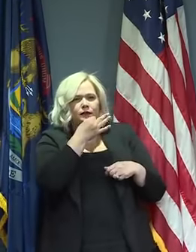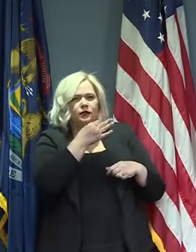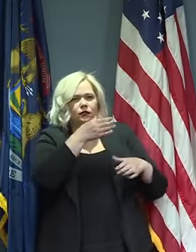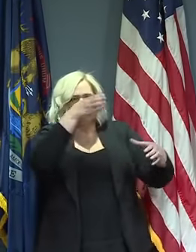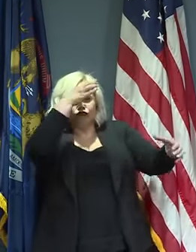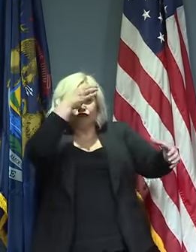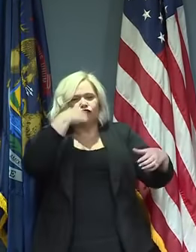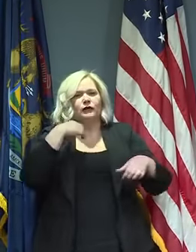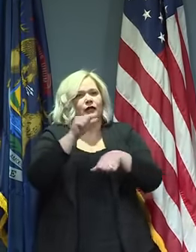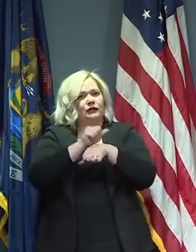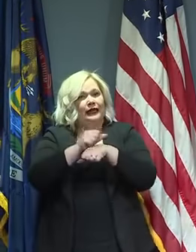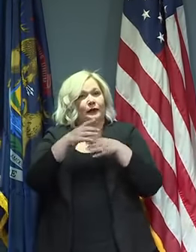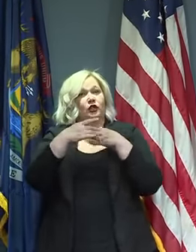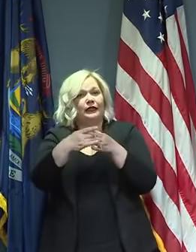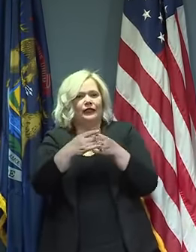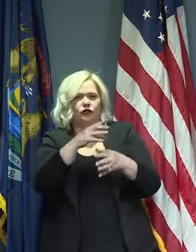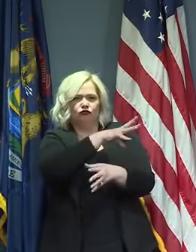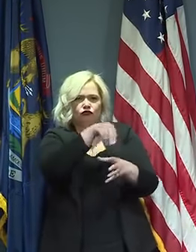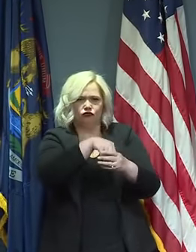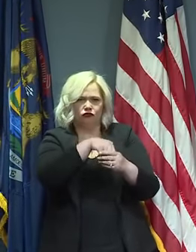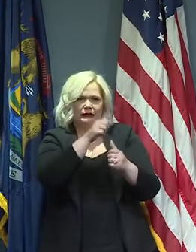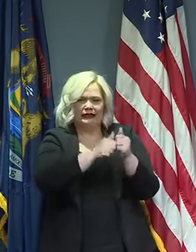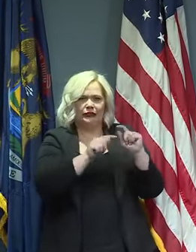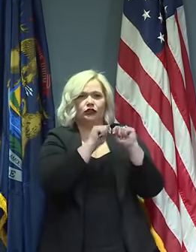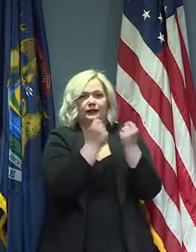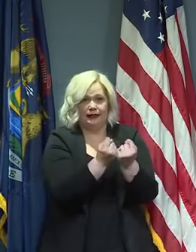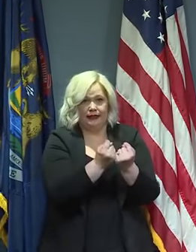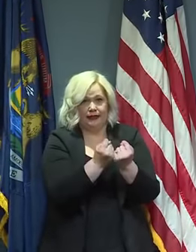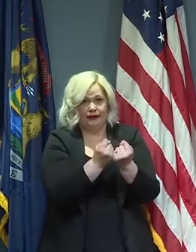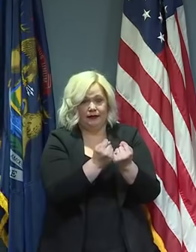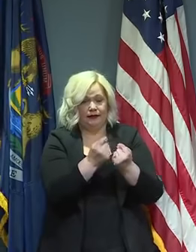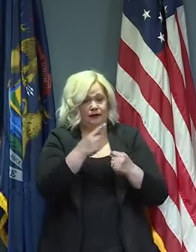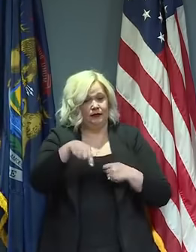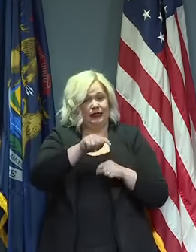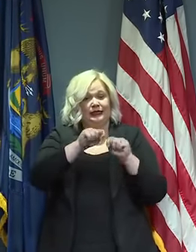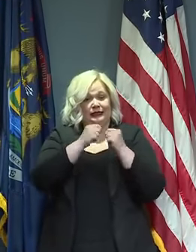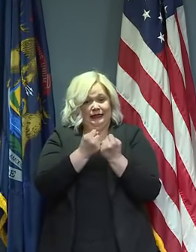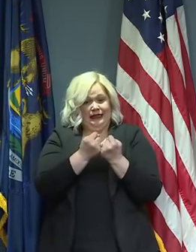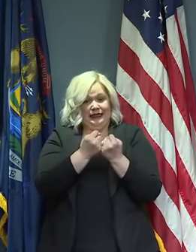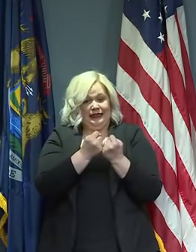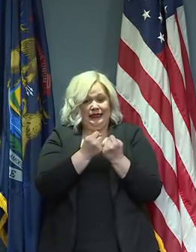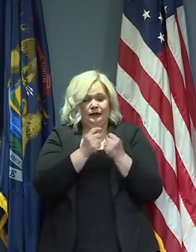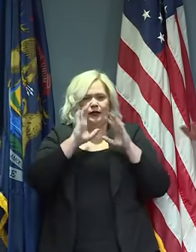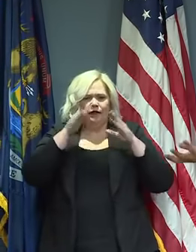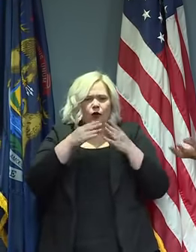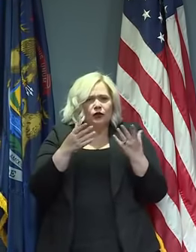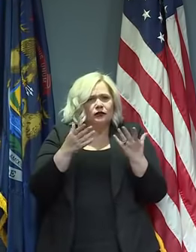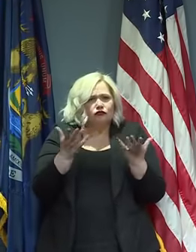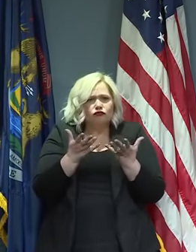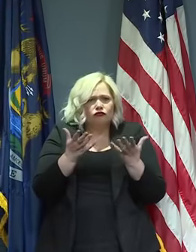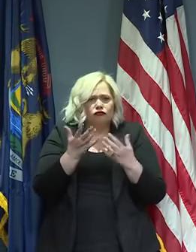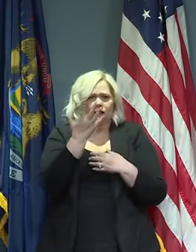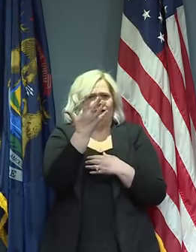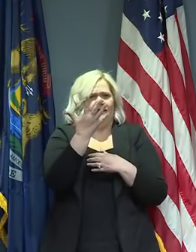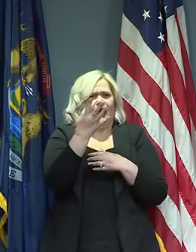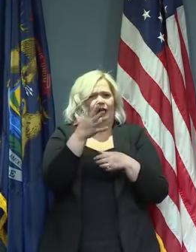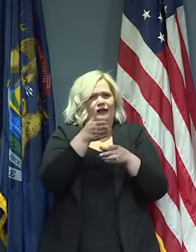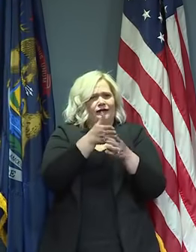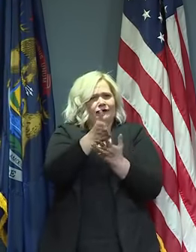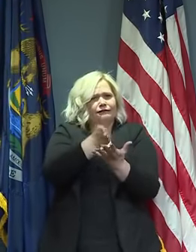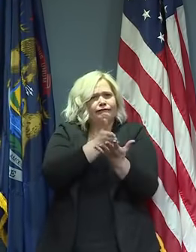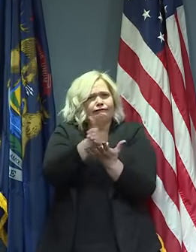leaders. And each of these teams are focused on the 5 areas that are shown on the next